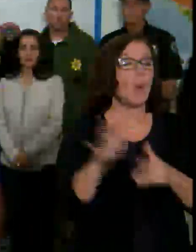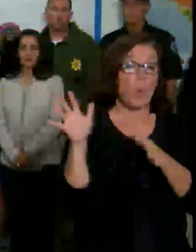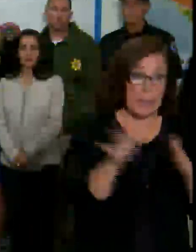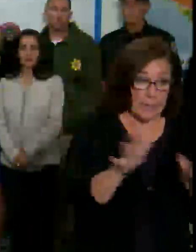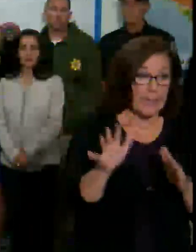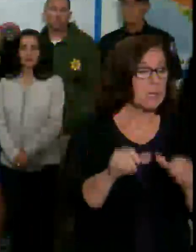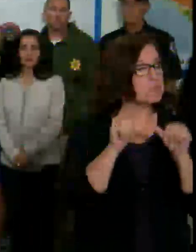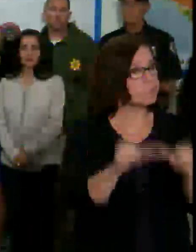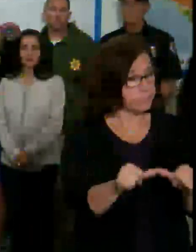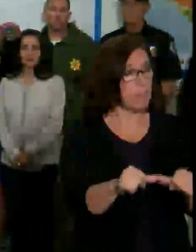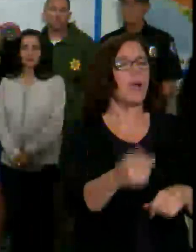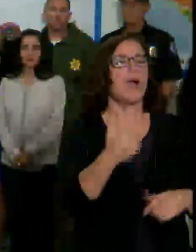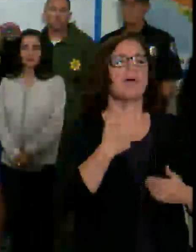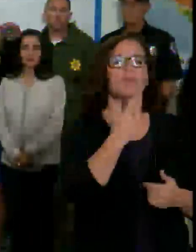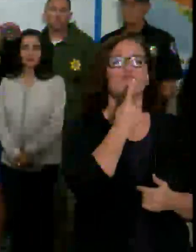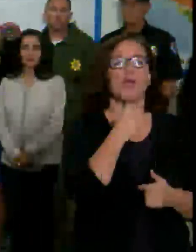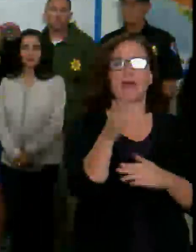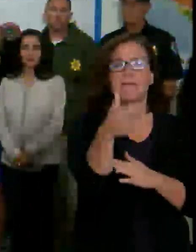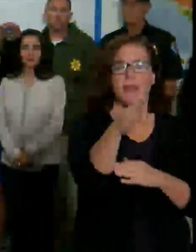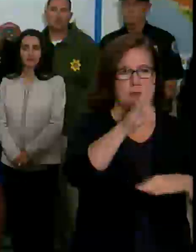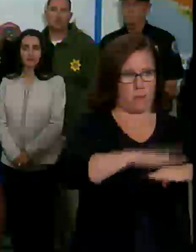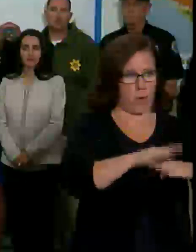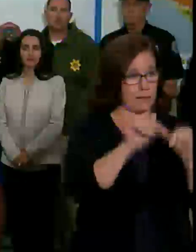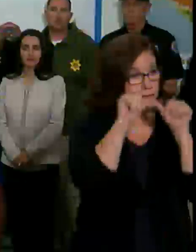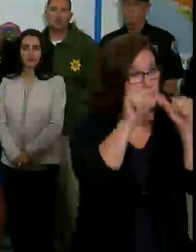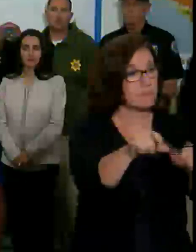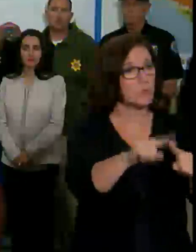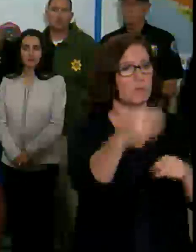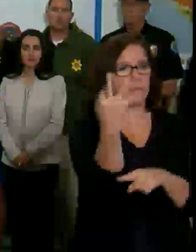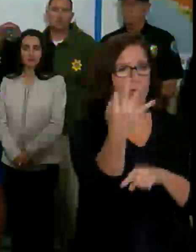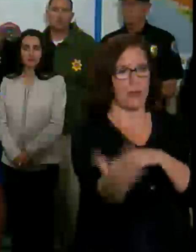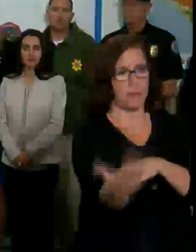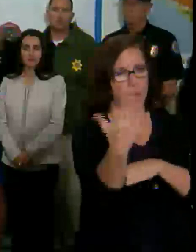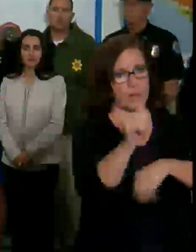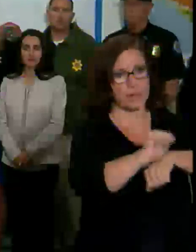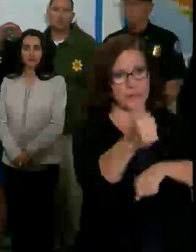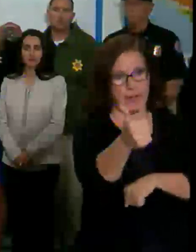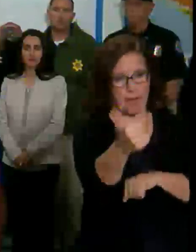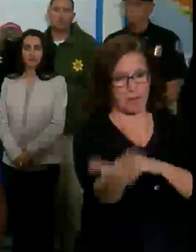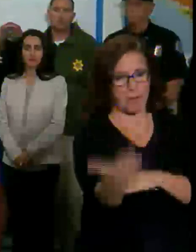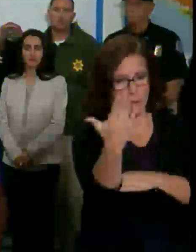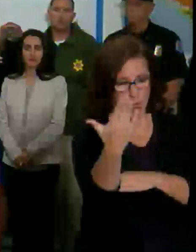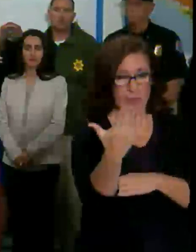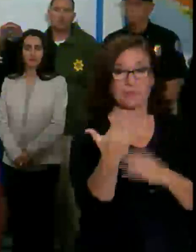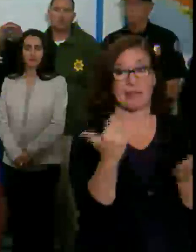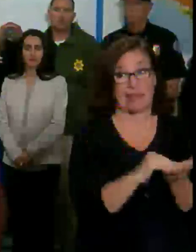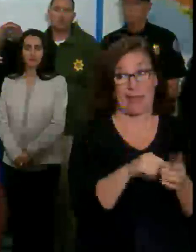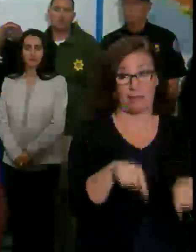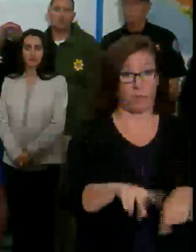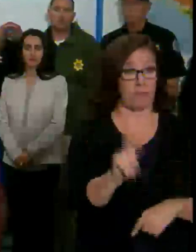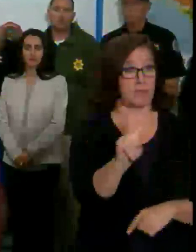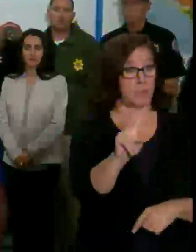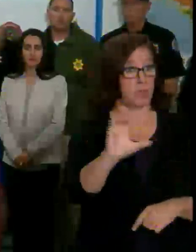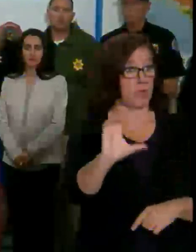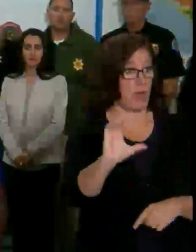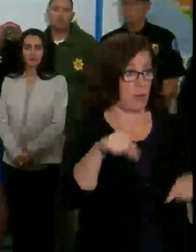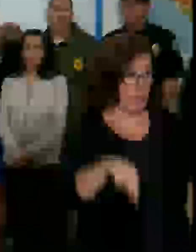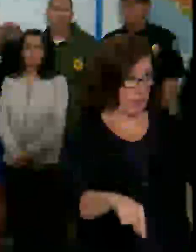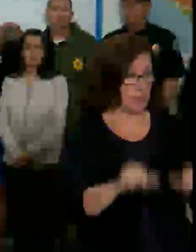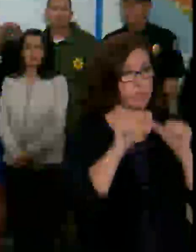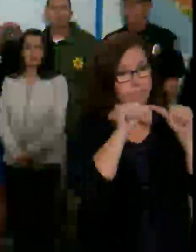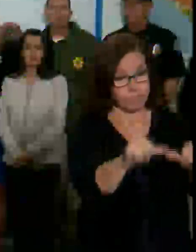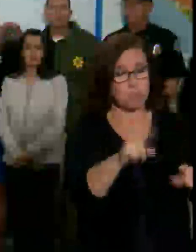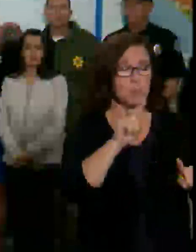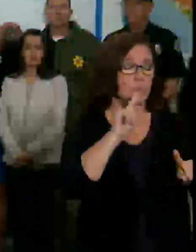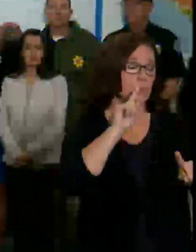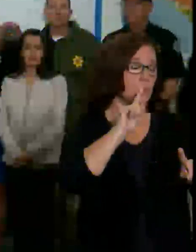County has been extended until 10 a.m. Friday morning. So again, for Ventura County, for this fire, The red flag warning is in effect now until 10